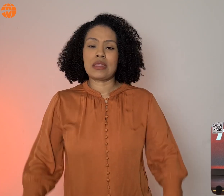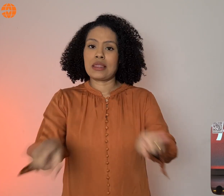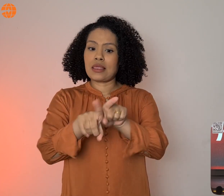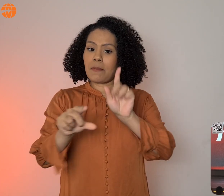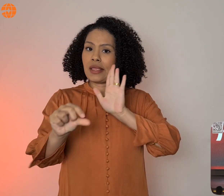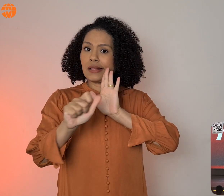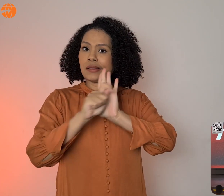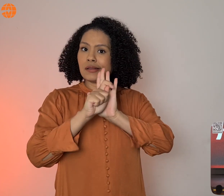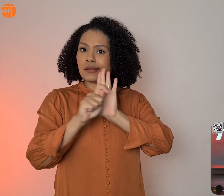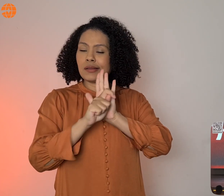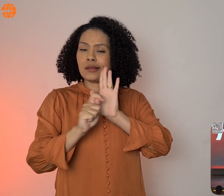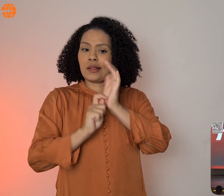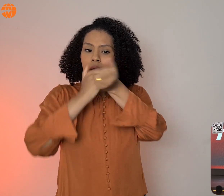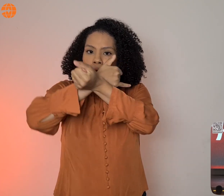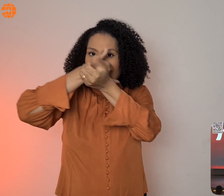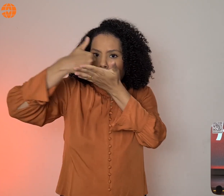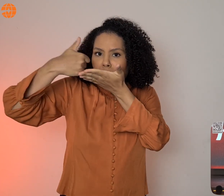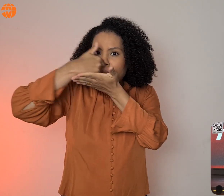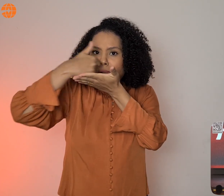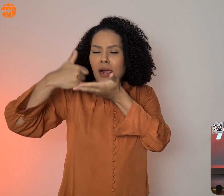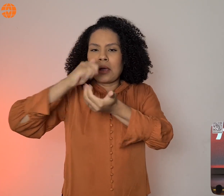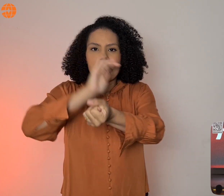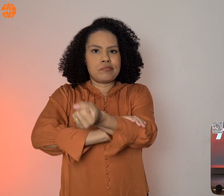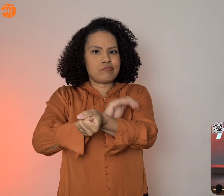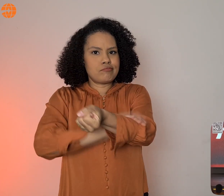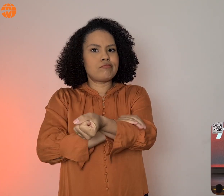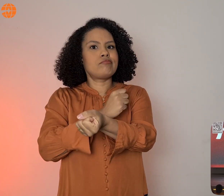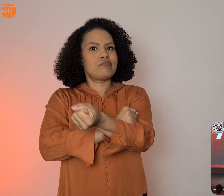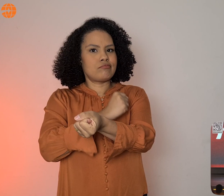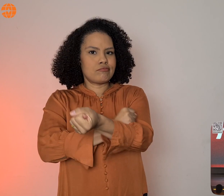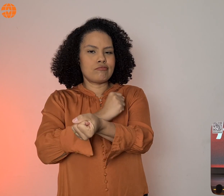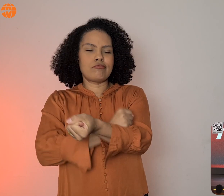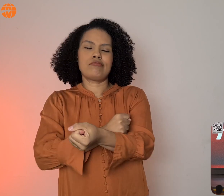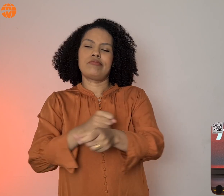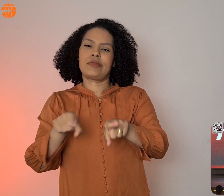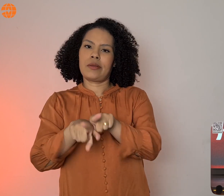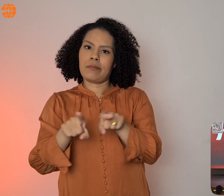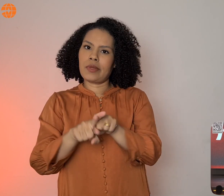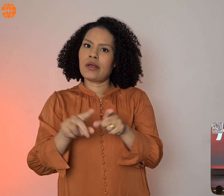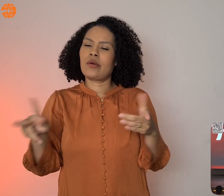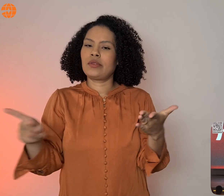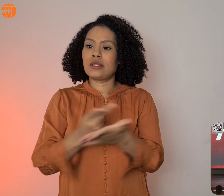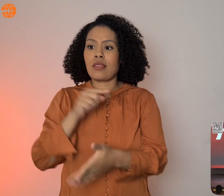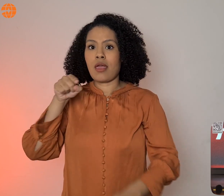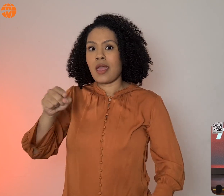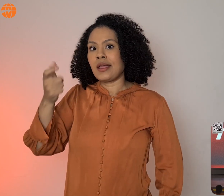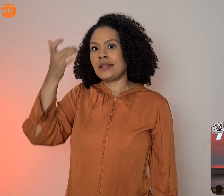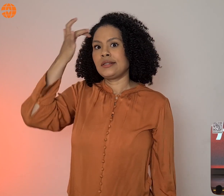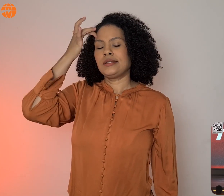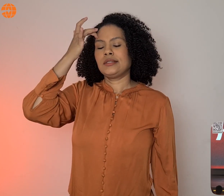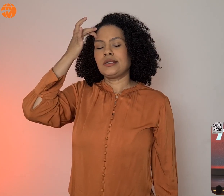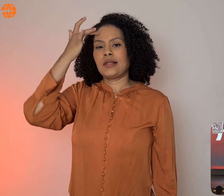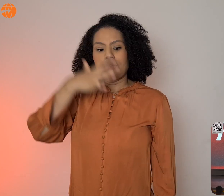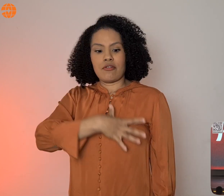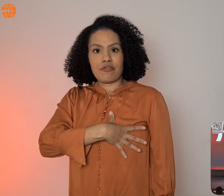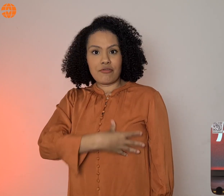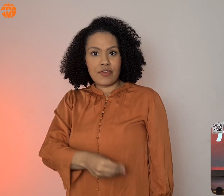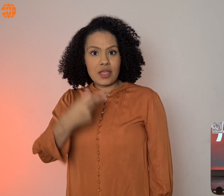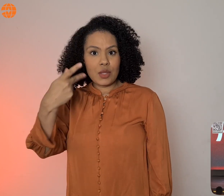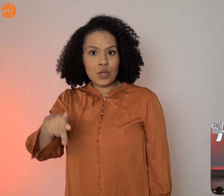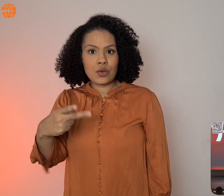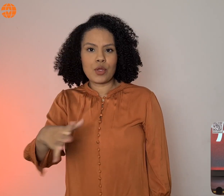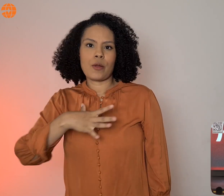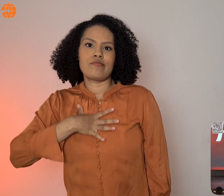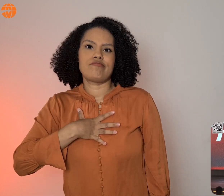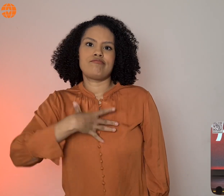a drug addiction in his life. Ele teve ali um vício com drogas na vida dele também. He even lost his own son to suicide. E ele até mesmo perdeu